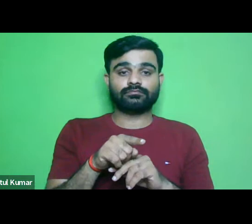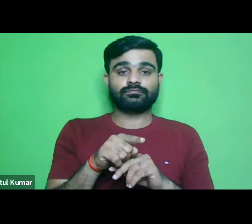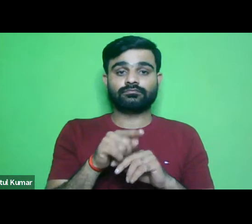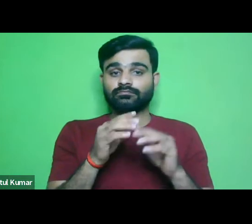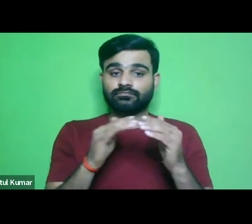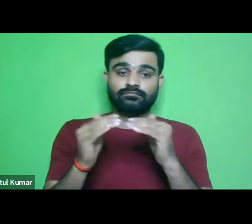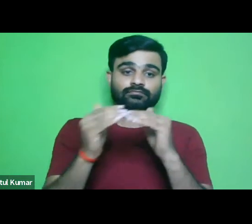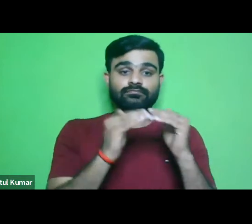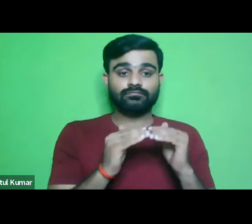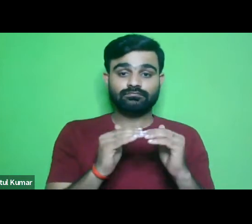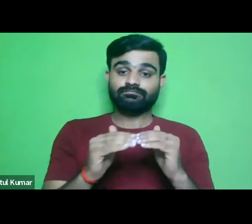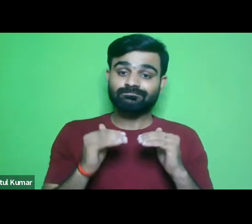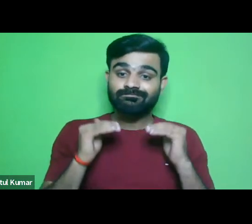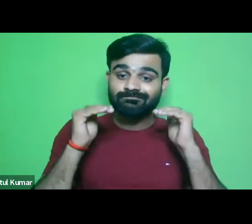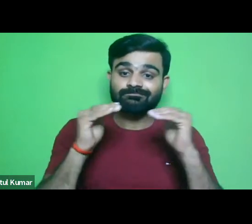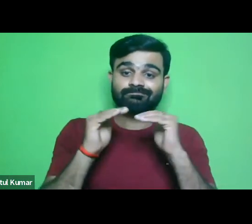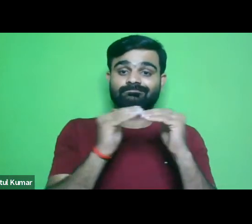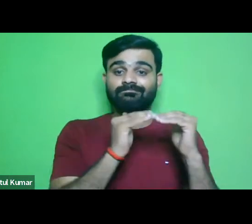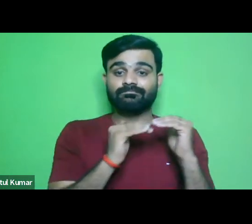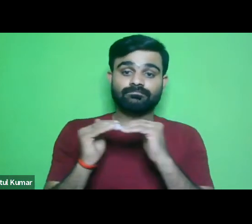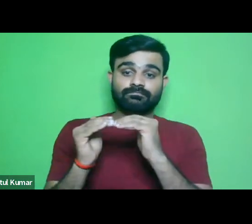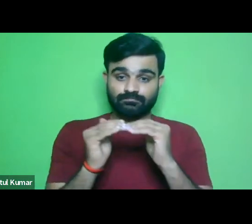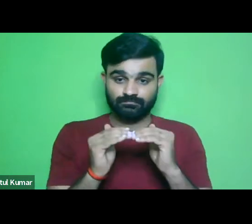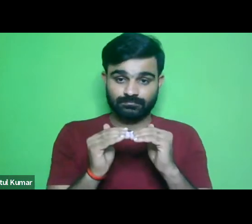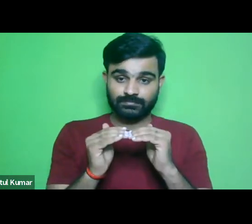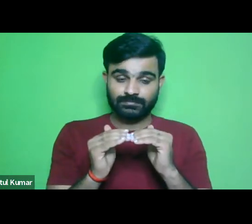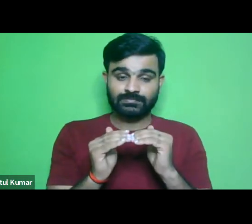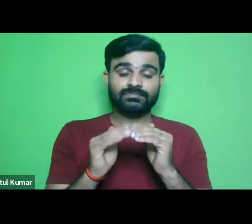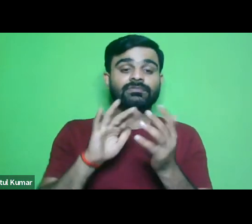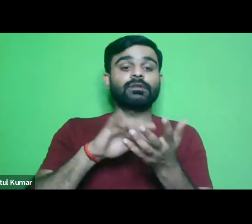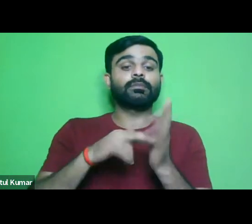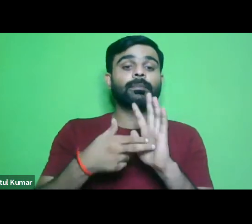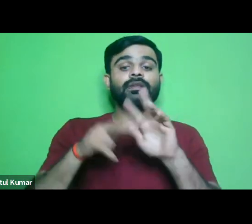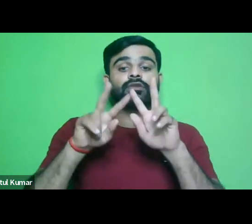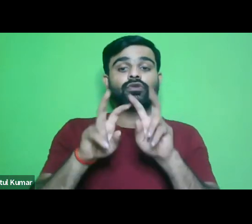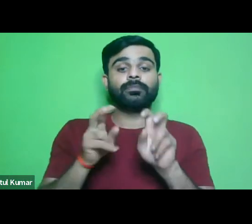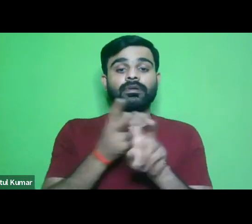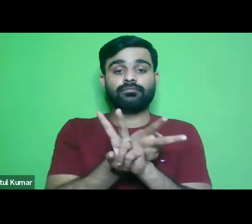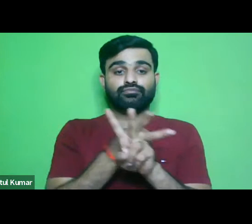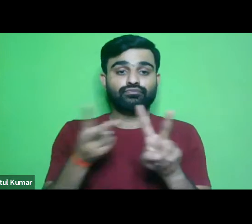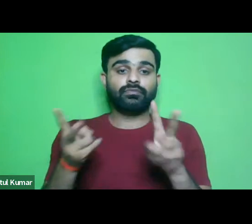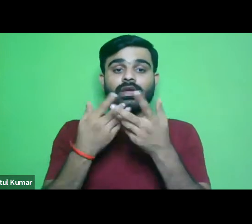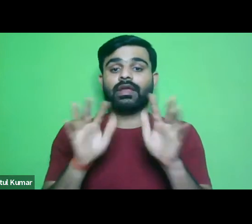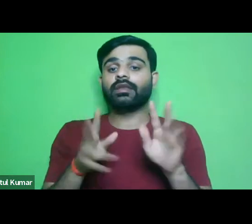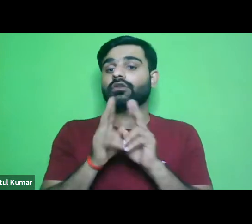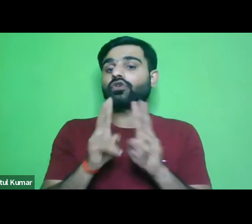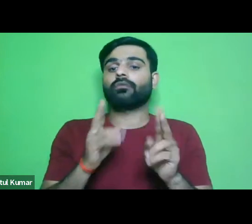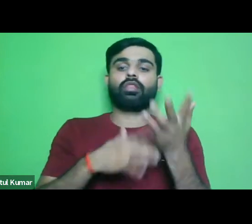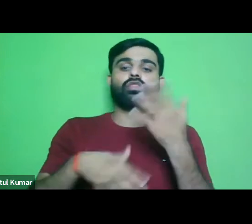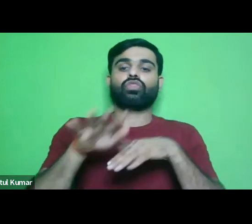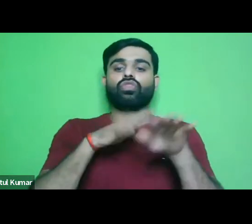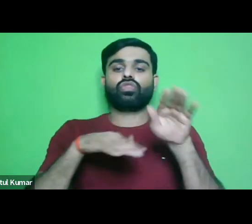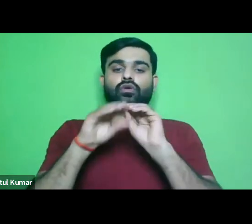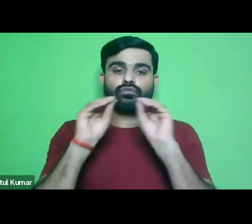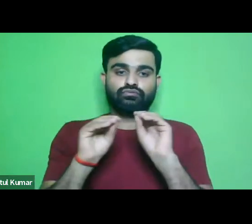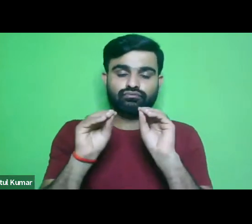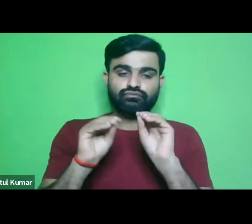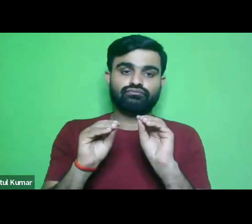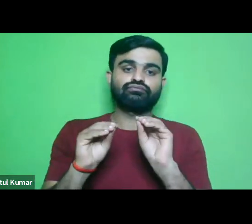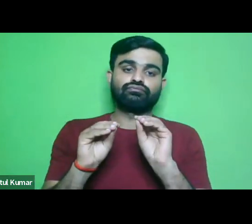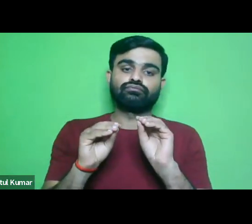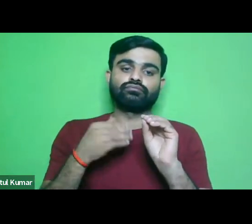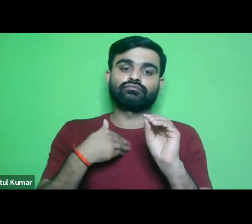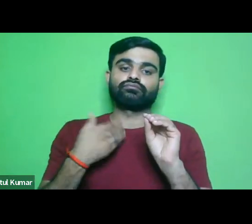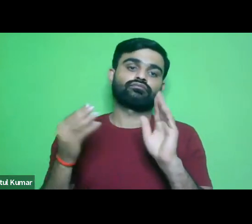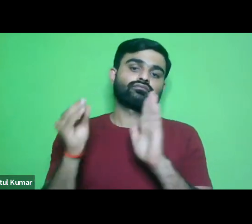superset and the highest standard, in which case there aren't any non-overlapping scenarios which are